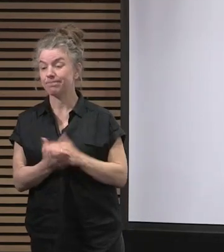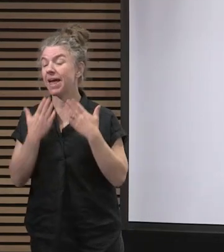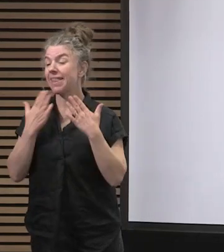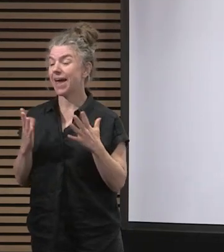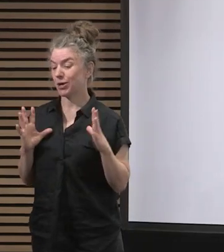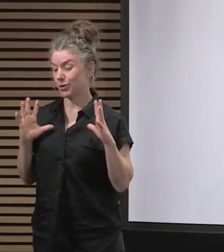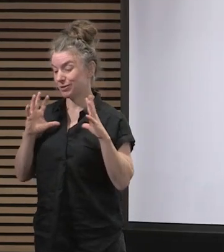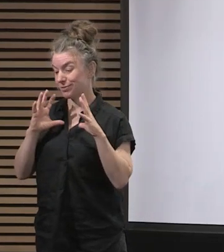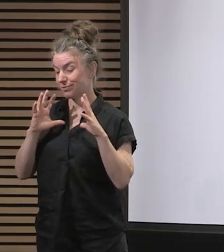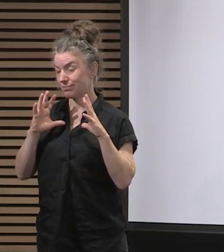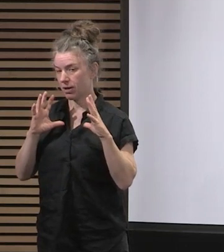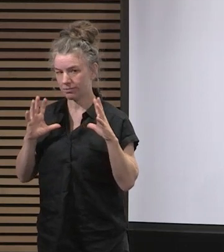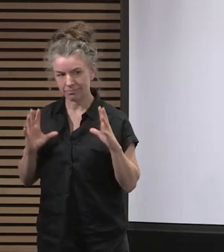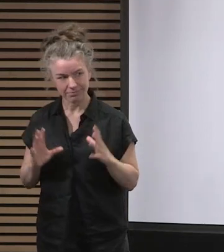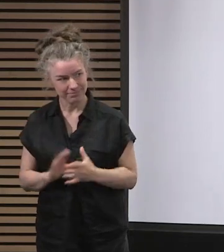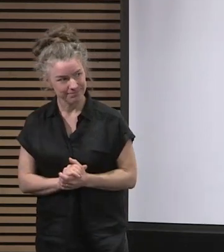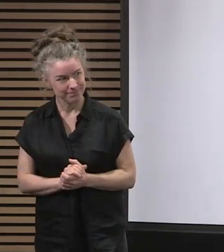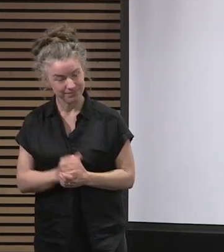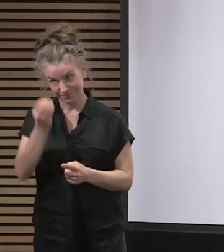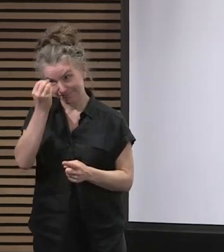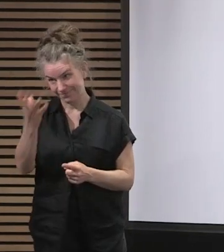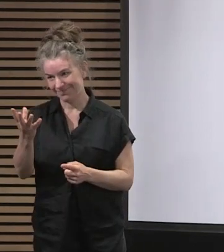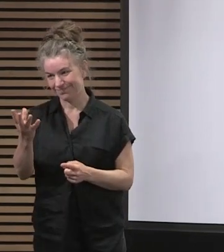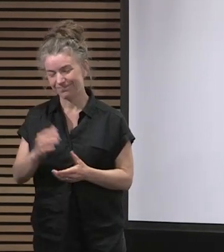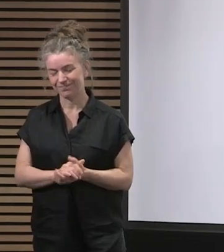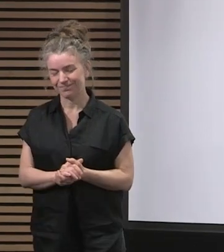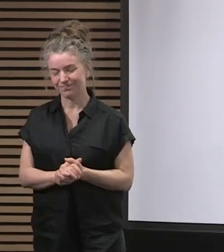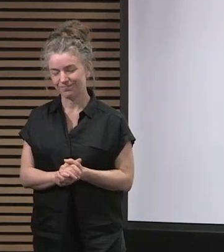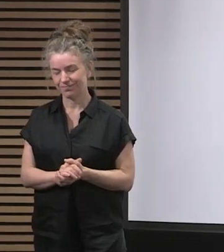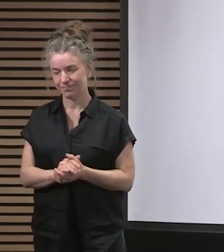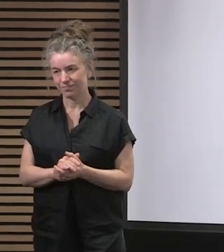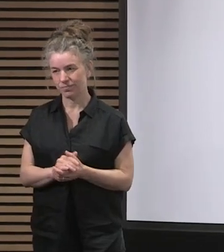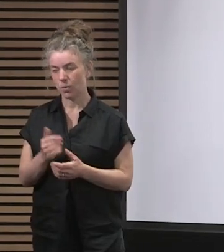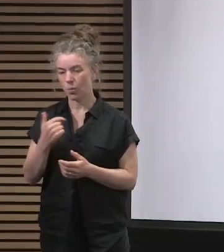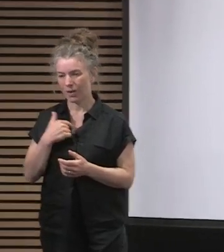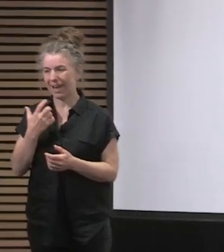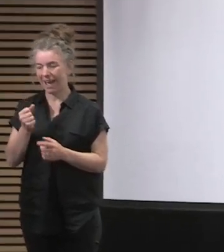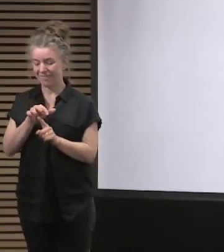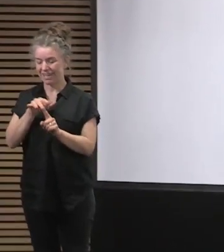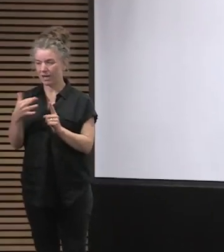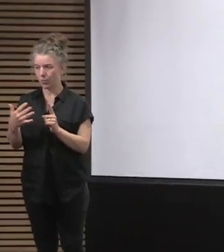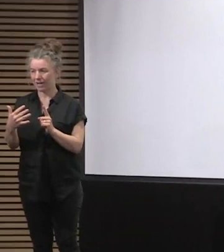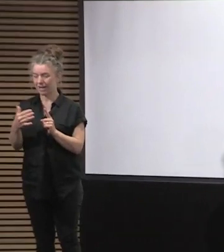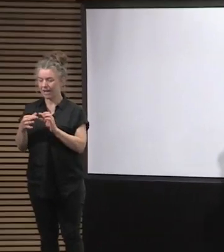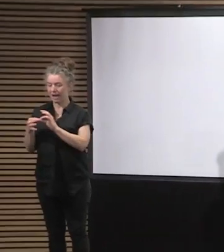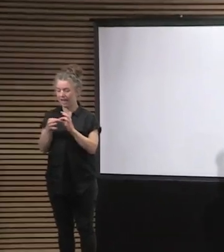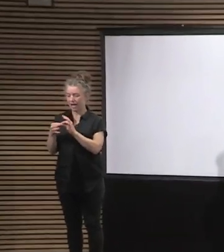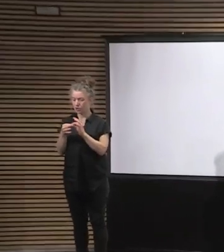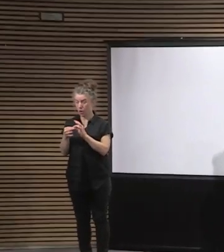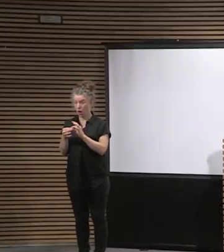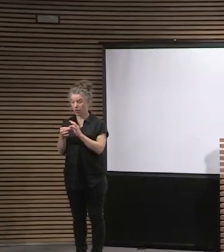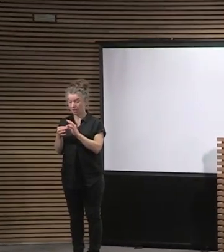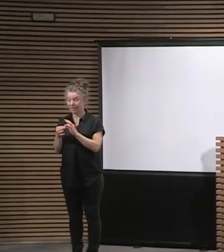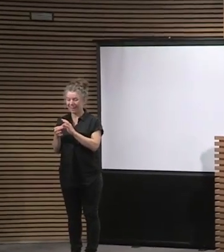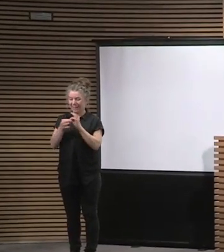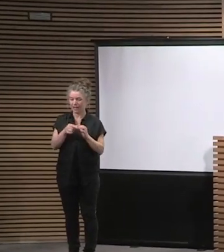you very much. If I can just say, Joe, it's also worth noting that we're embedding iwi liaison into the regional emergency coordination centres